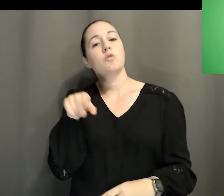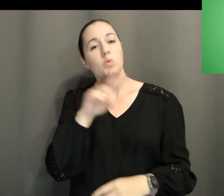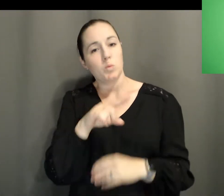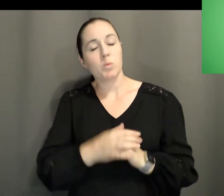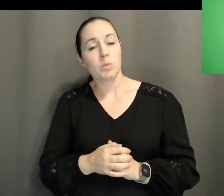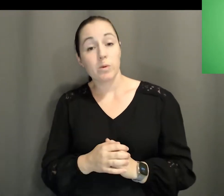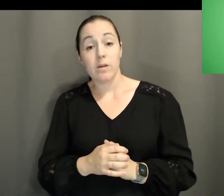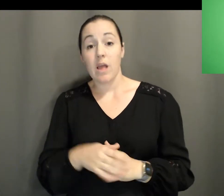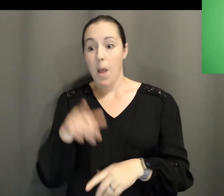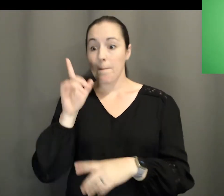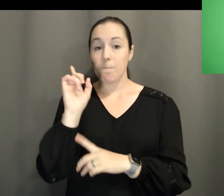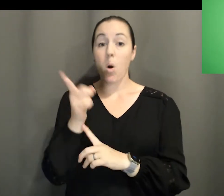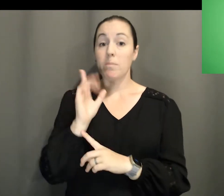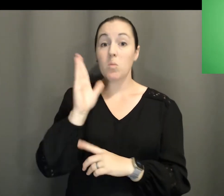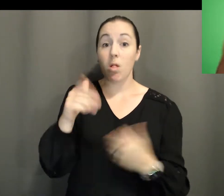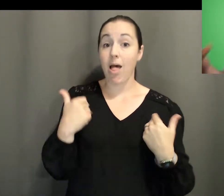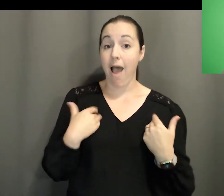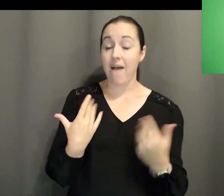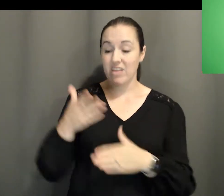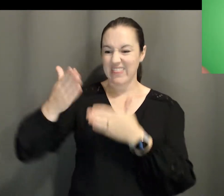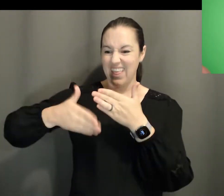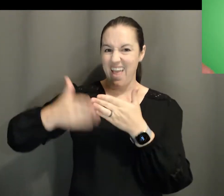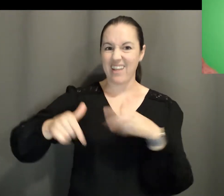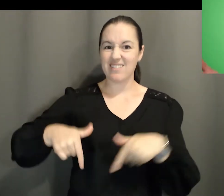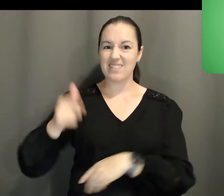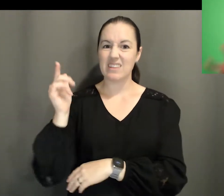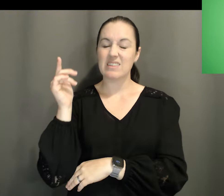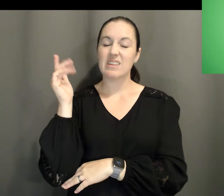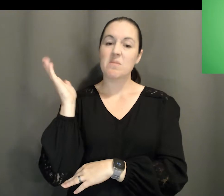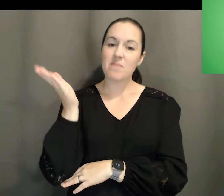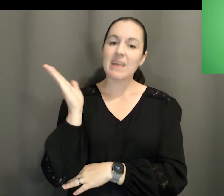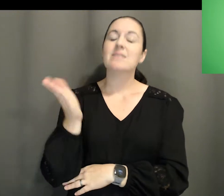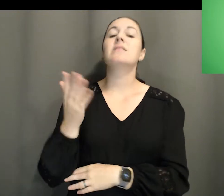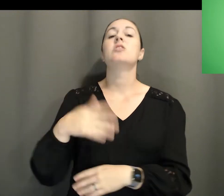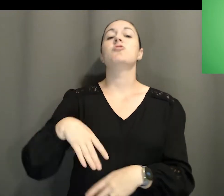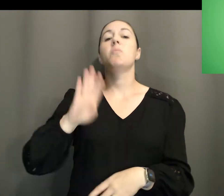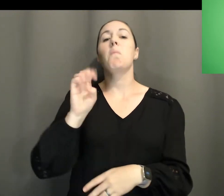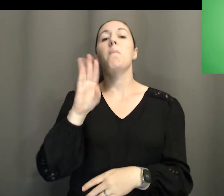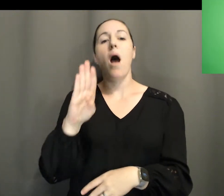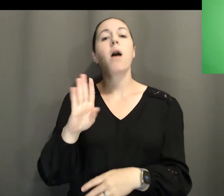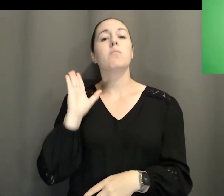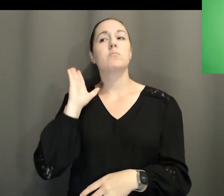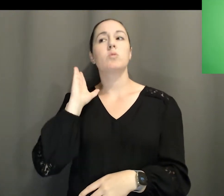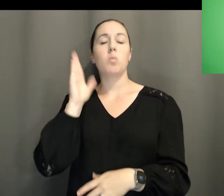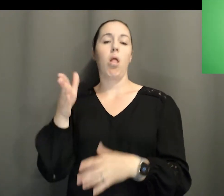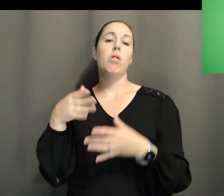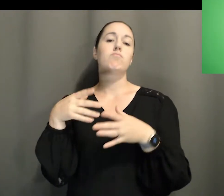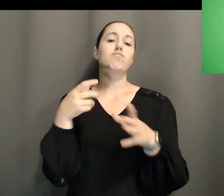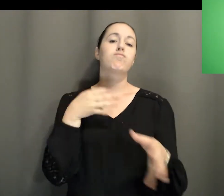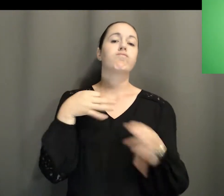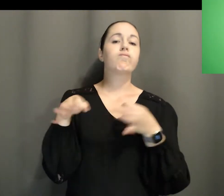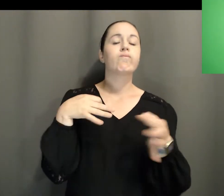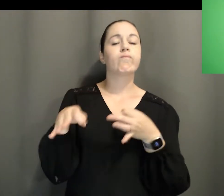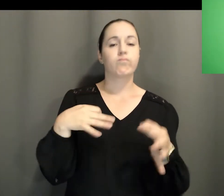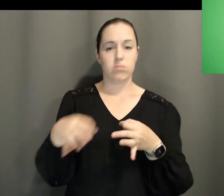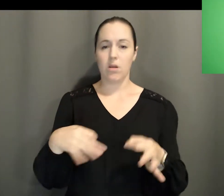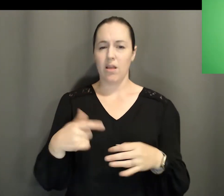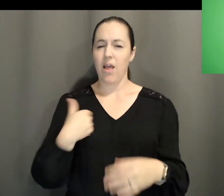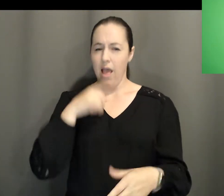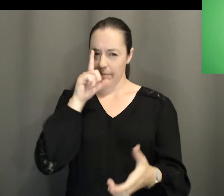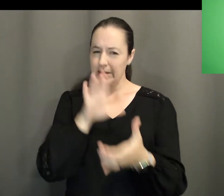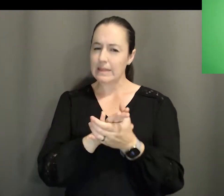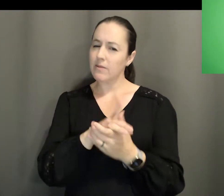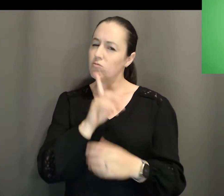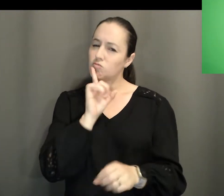message is for you. There's a moment at the end of the message where Pastor Bob is gonna walk you through an element that I think is very, very